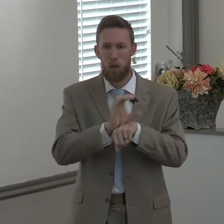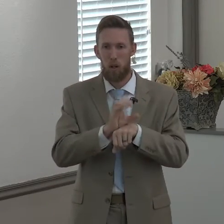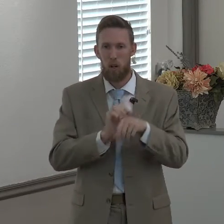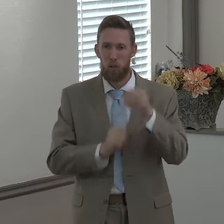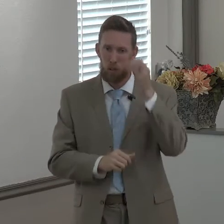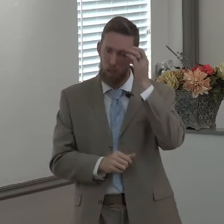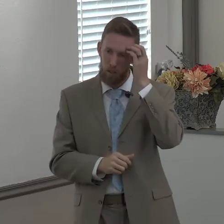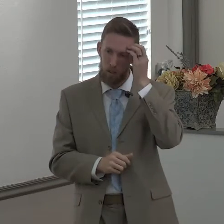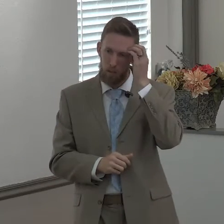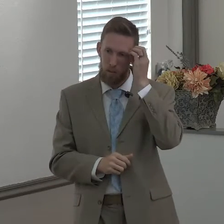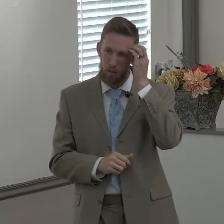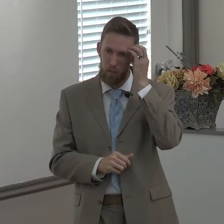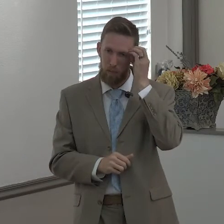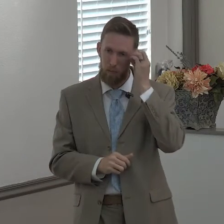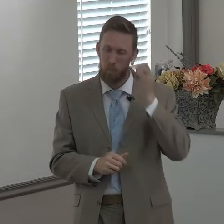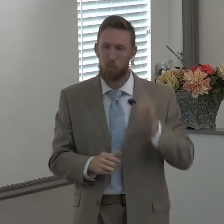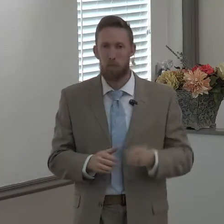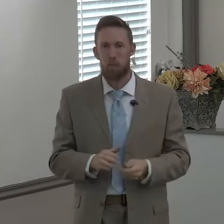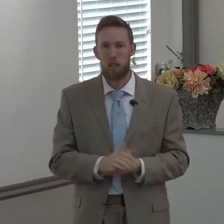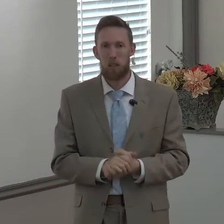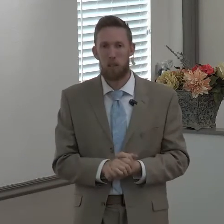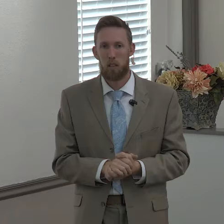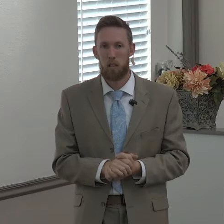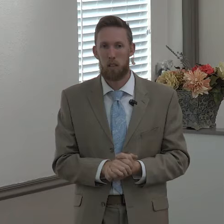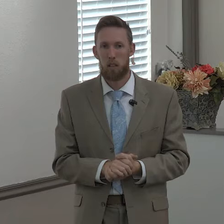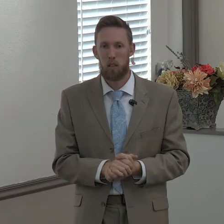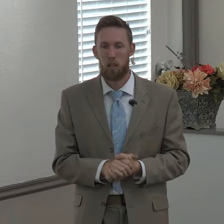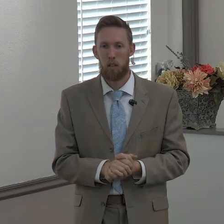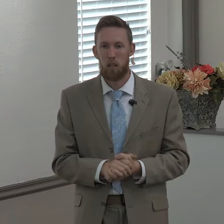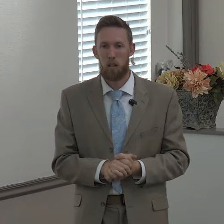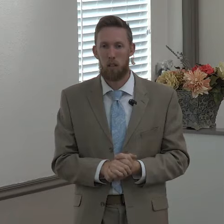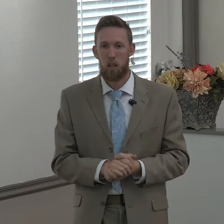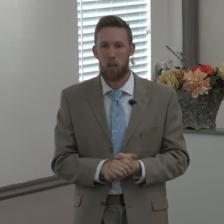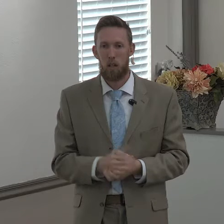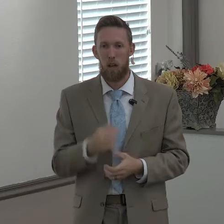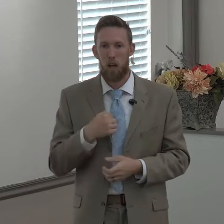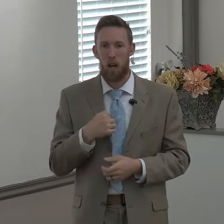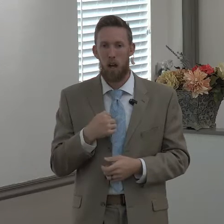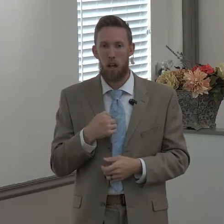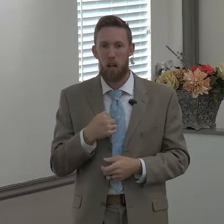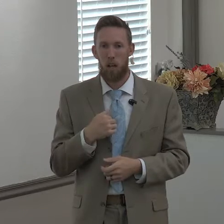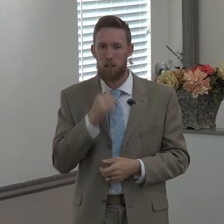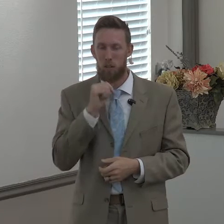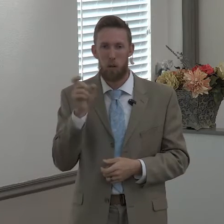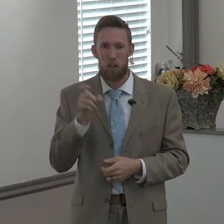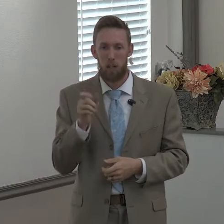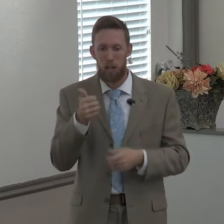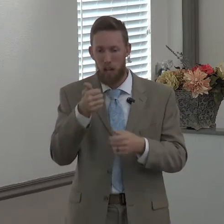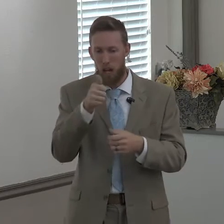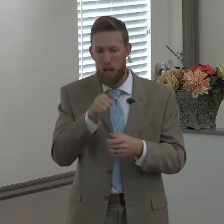And then I thank God that I get to be the pastor of a great church.